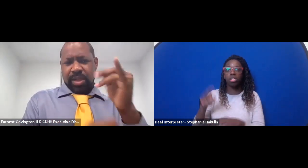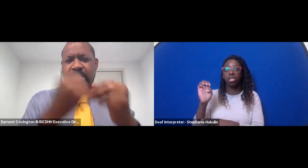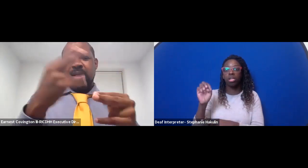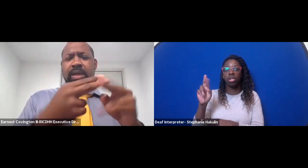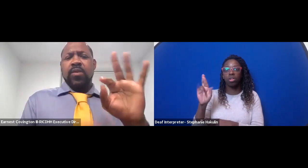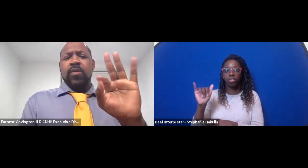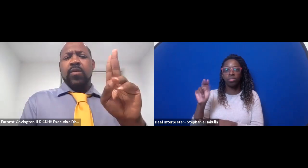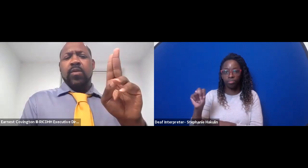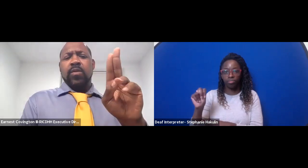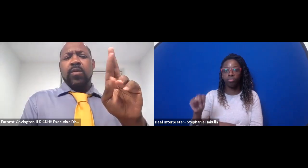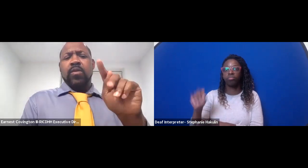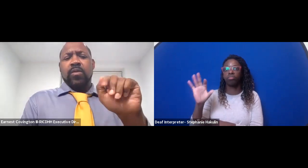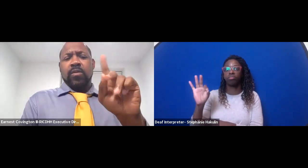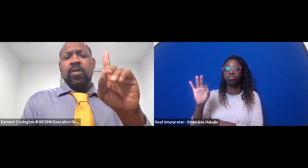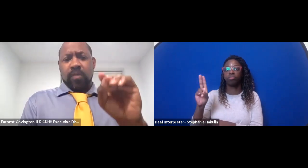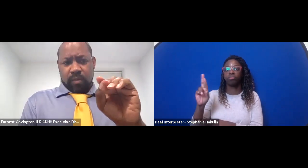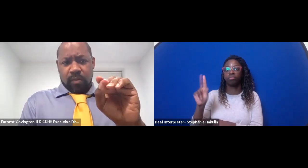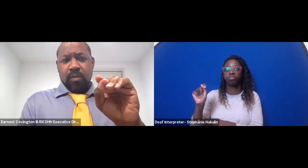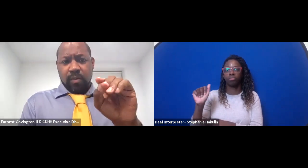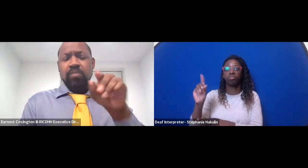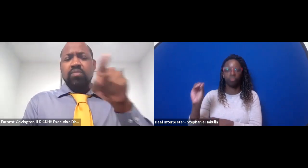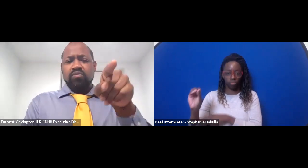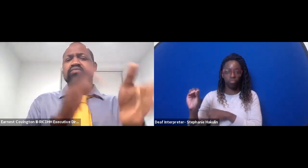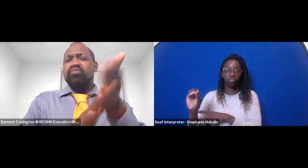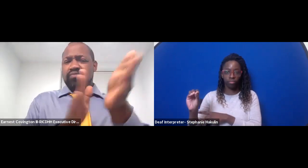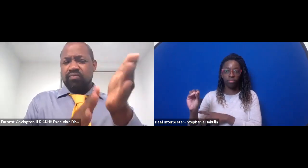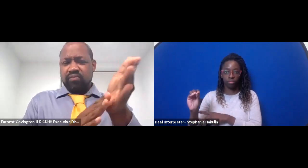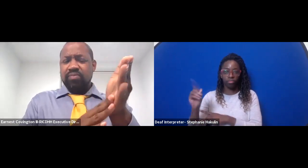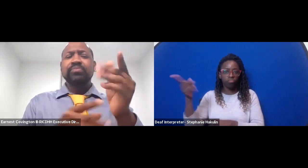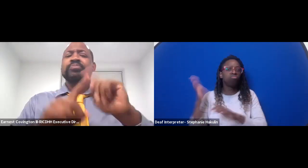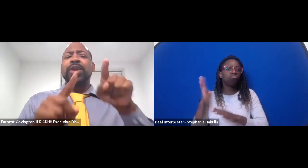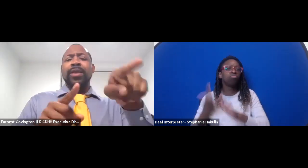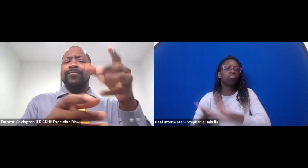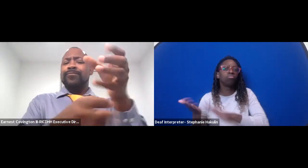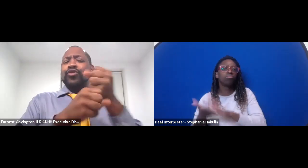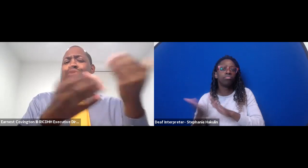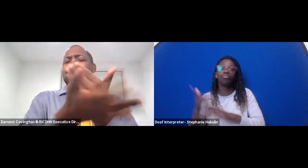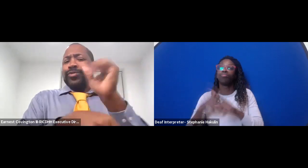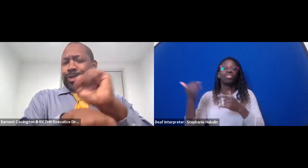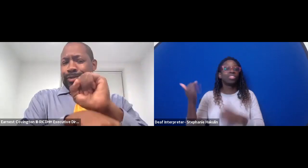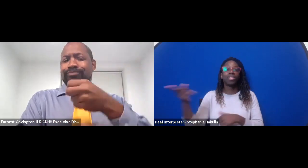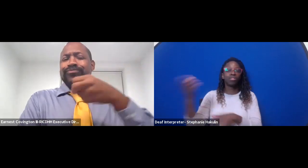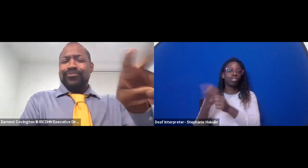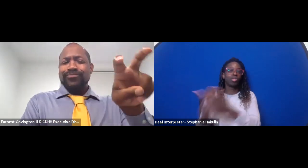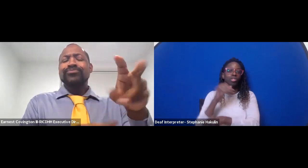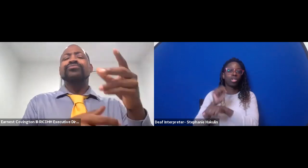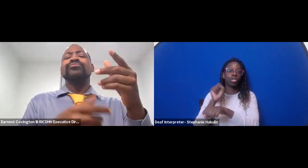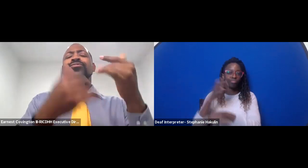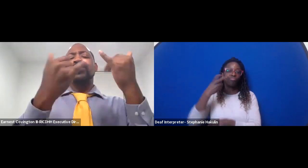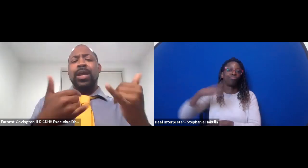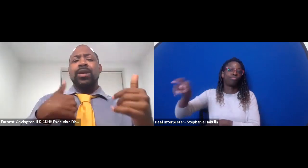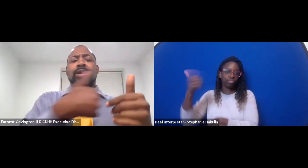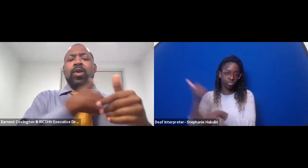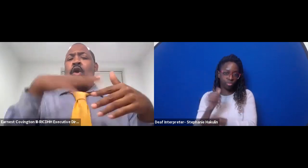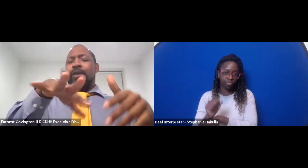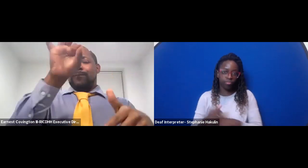person, we have Erin Furtado, and that person was working